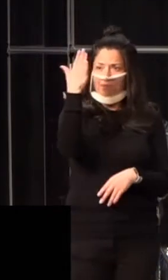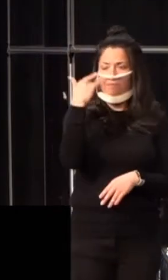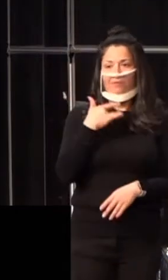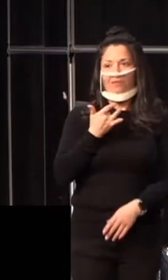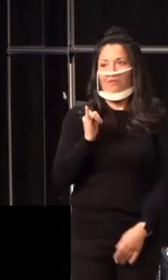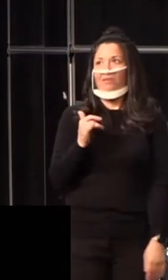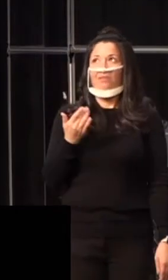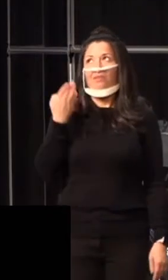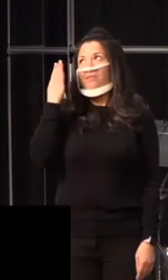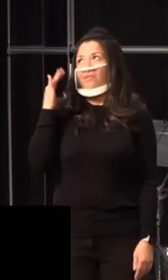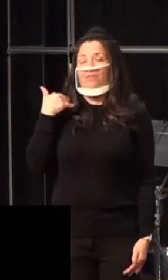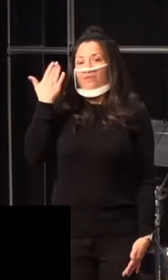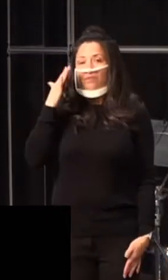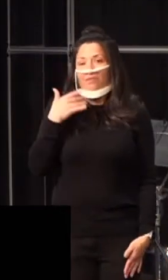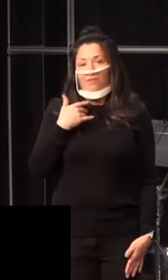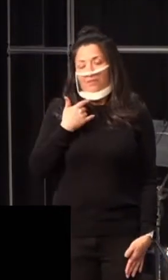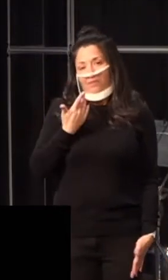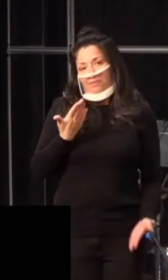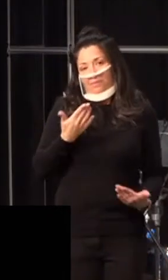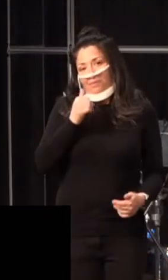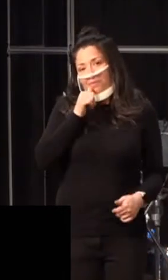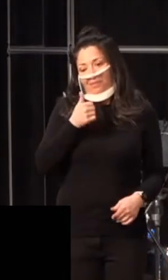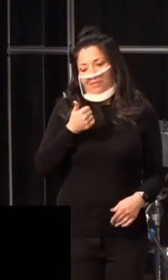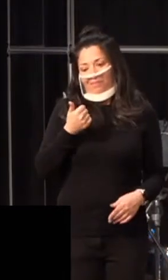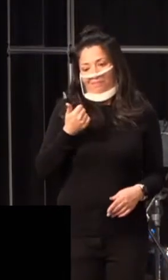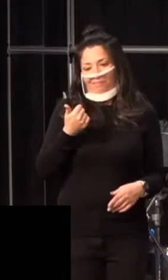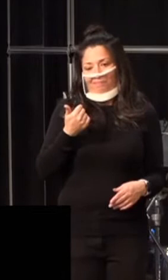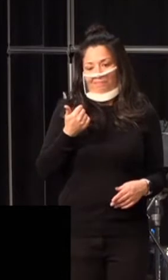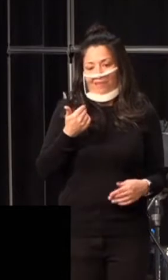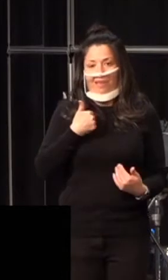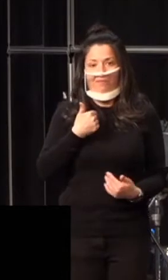feel like you're calling me to do this, but I might not have the guts to do it.